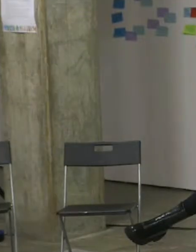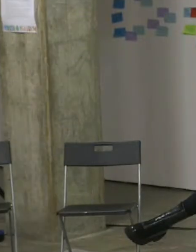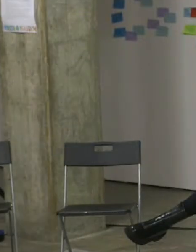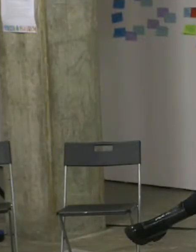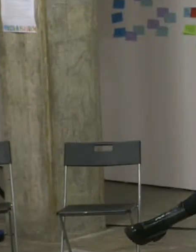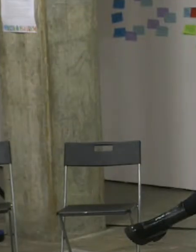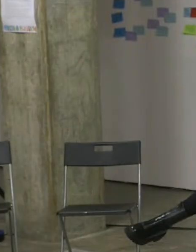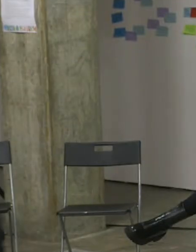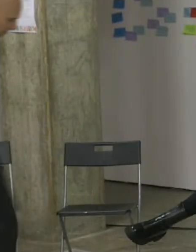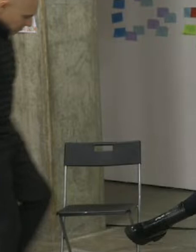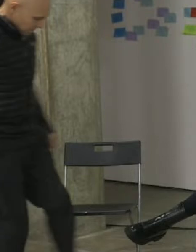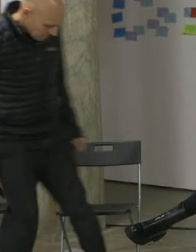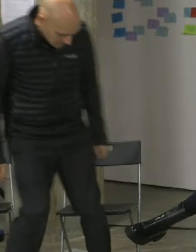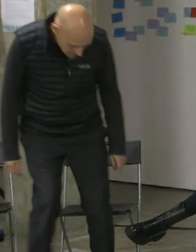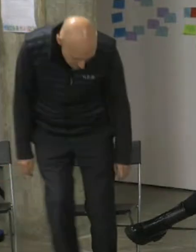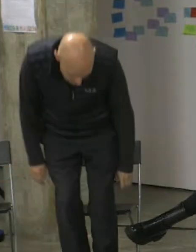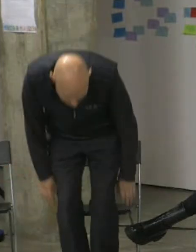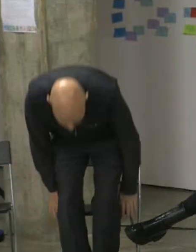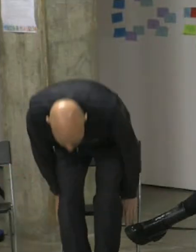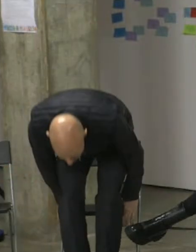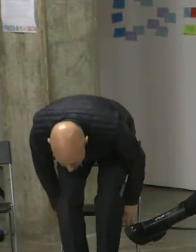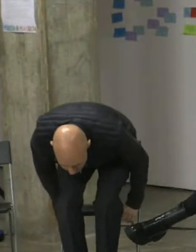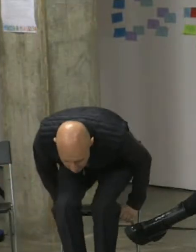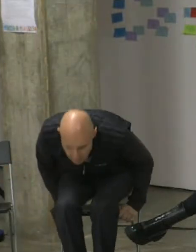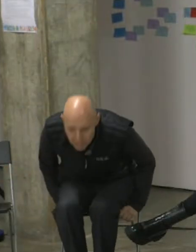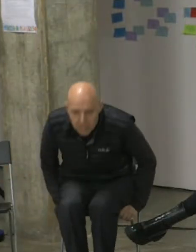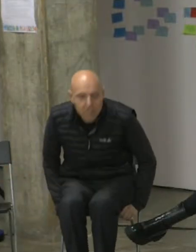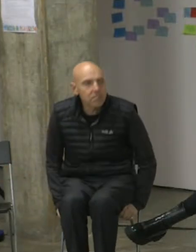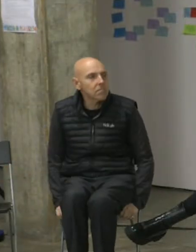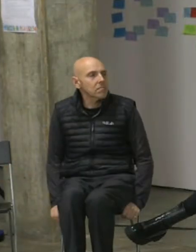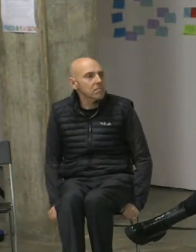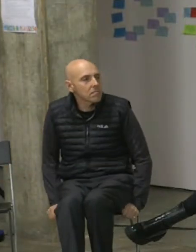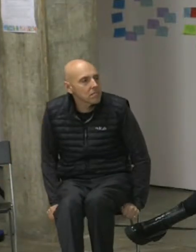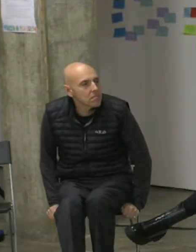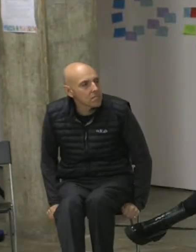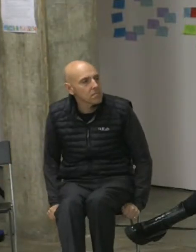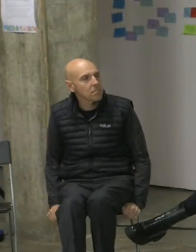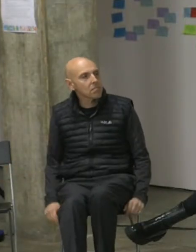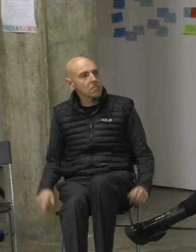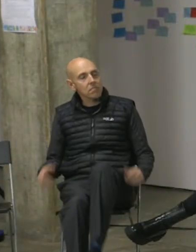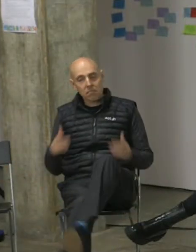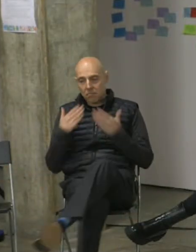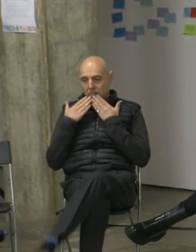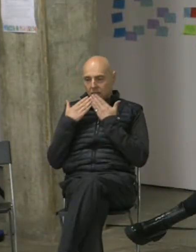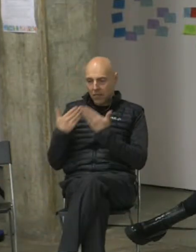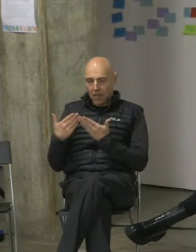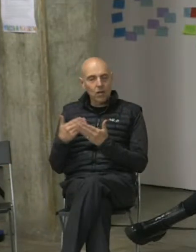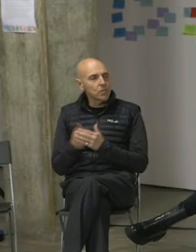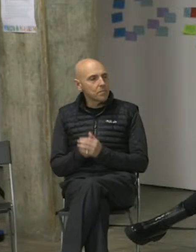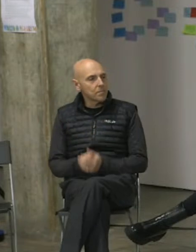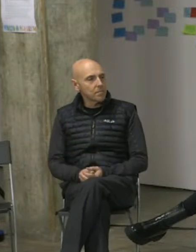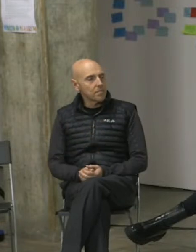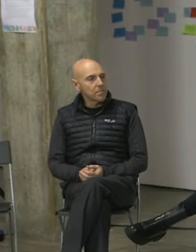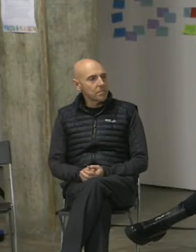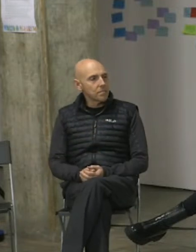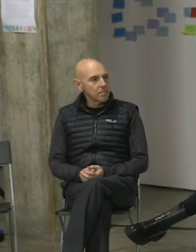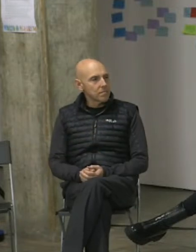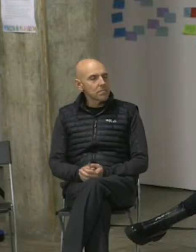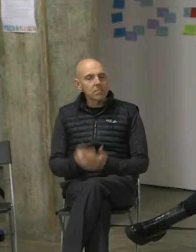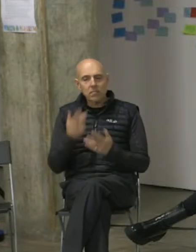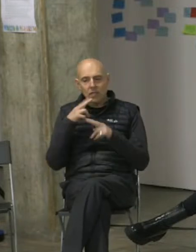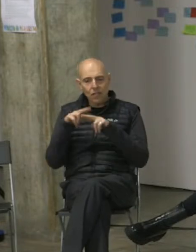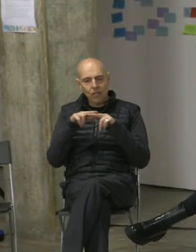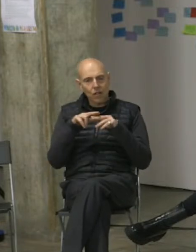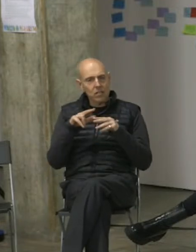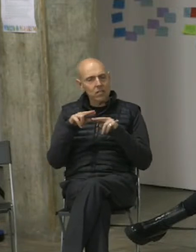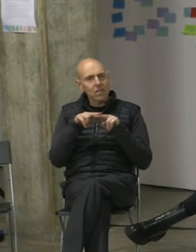Thank you all so much. At the United Family and Friends campaign march, they did something which I